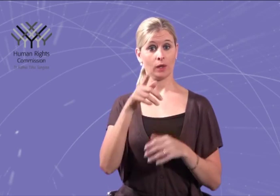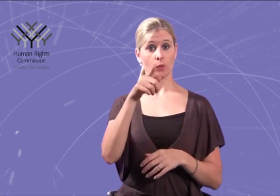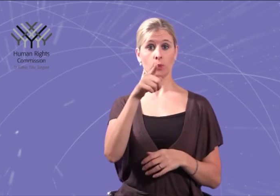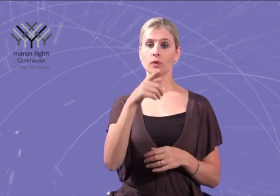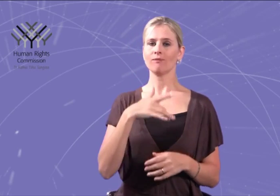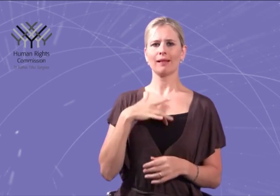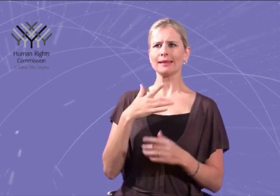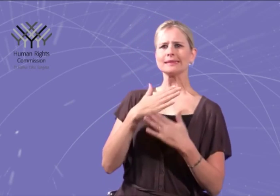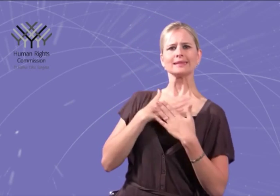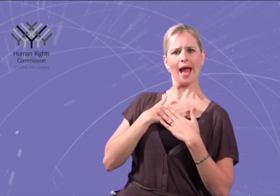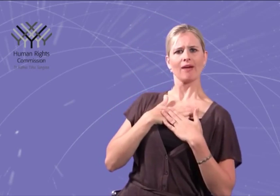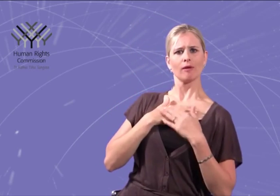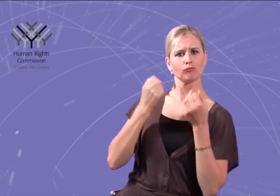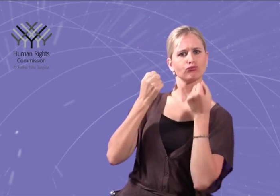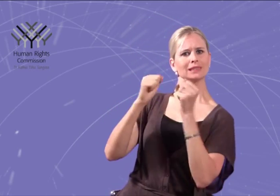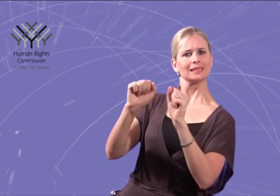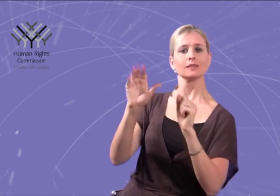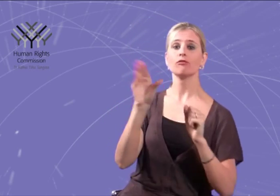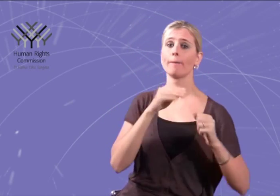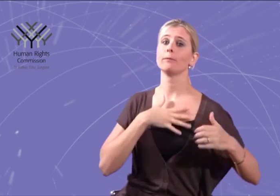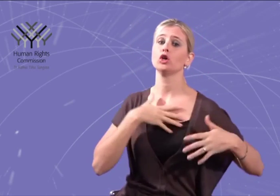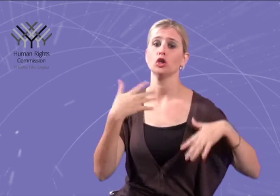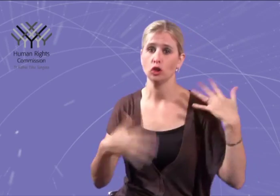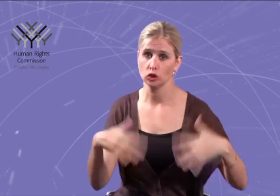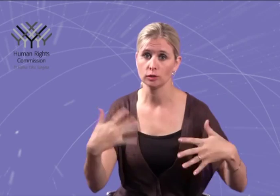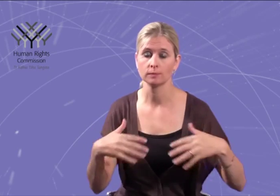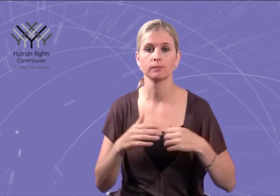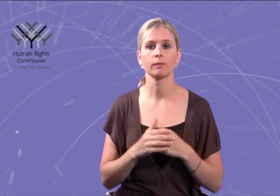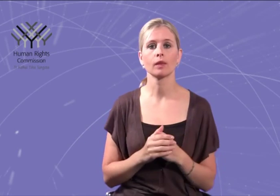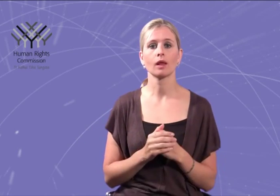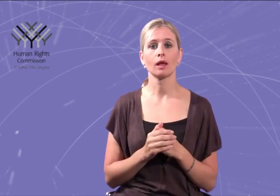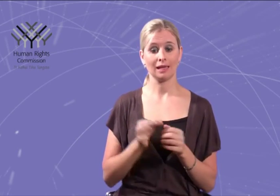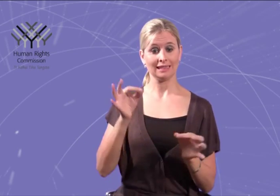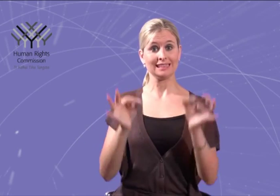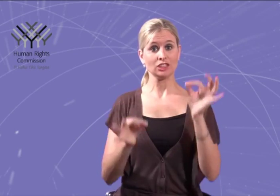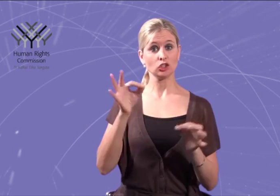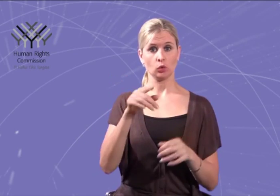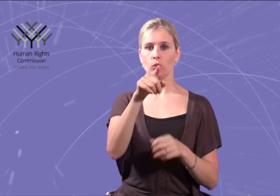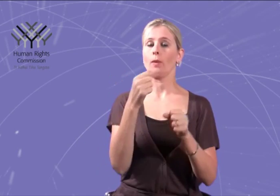Such rights ensure that all people can be safe and protected from hurt,